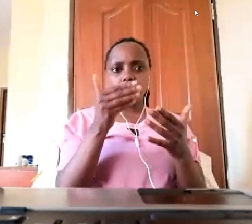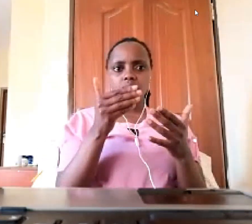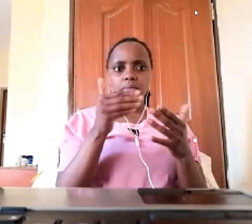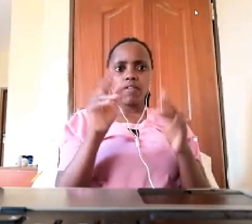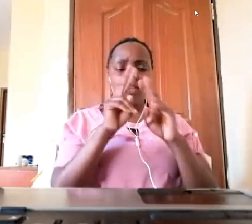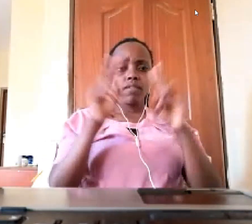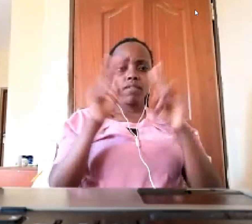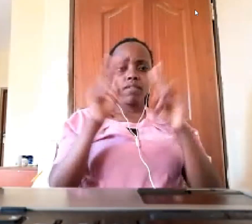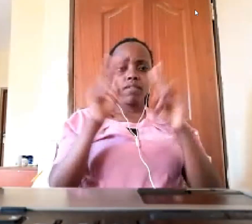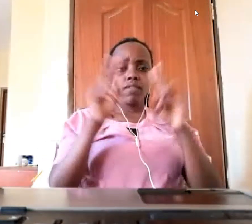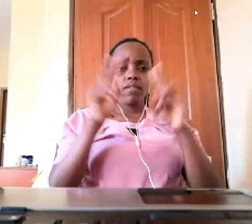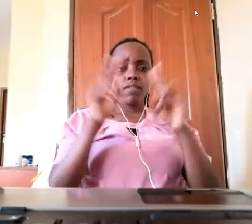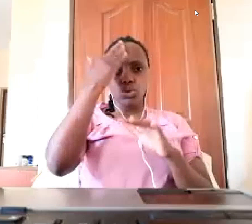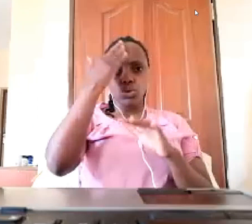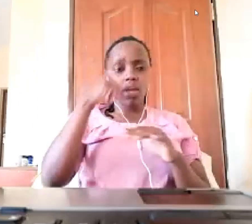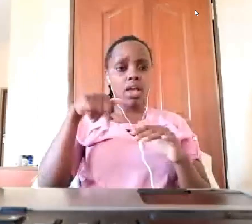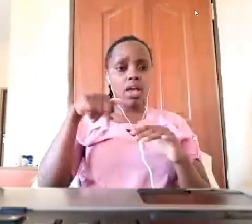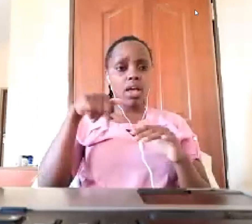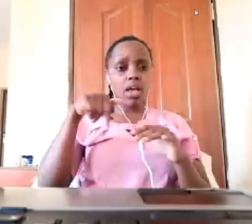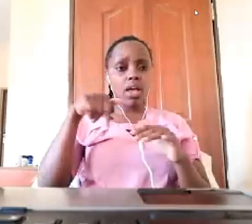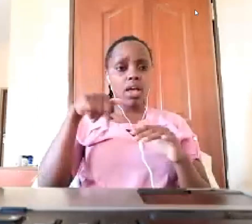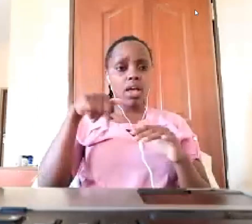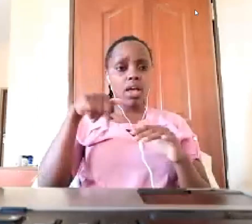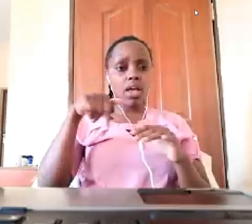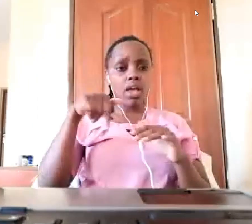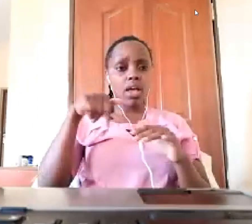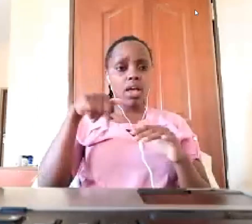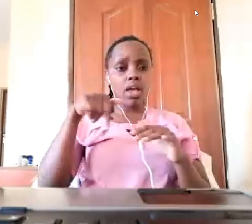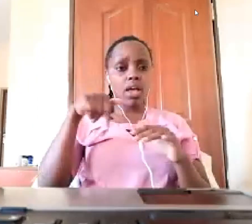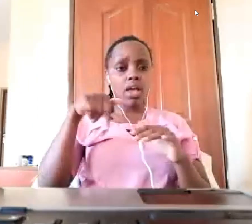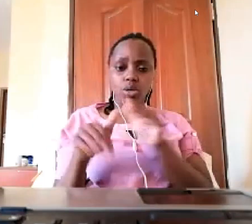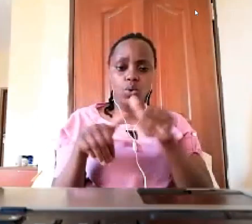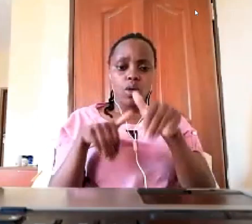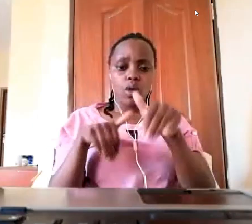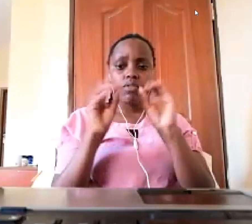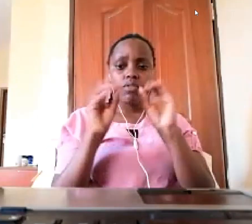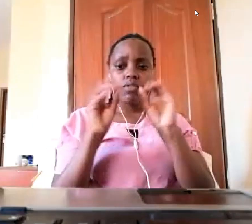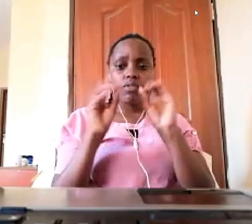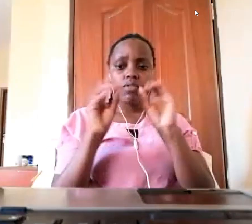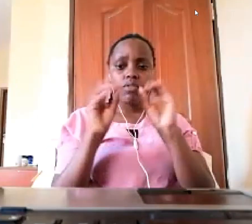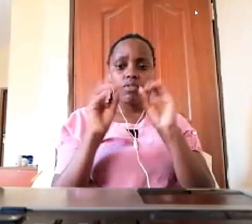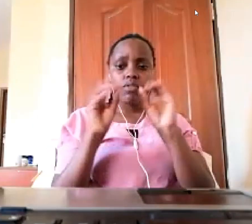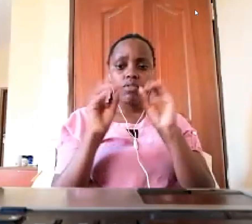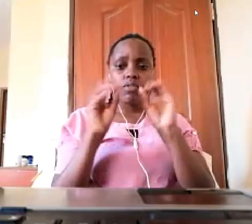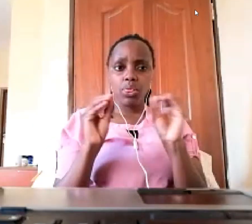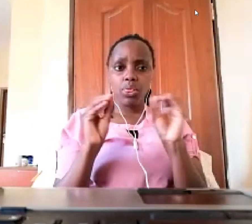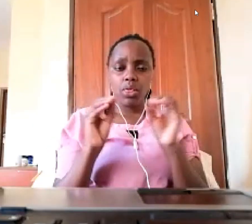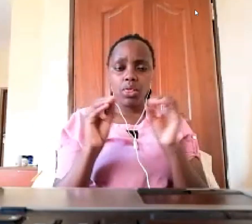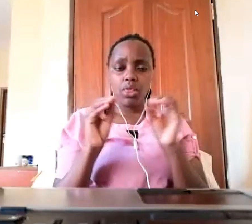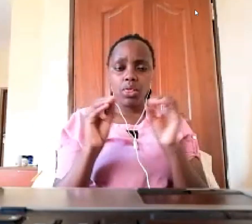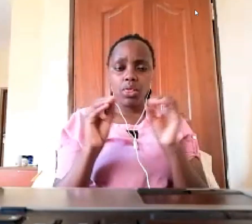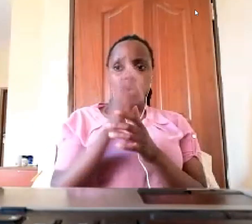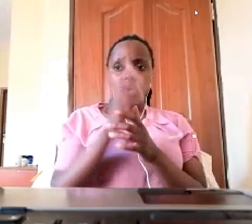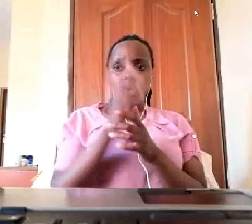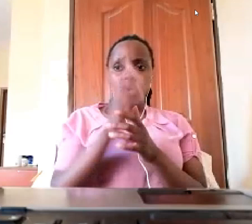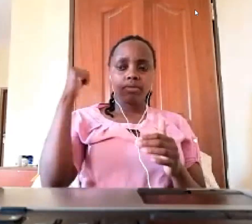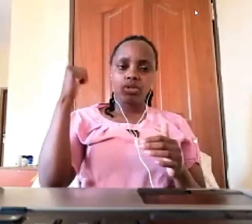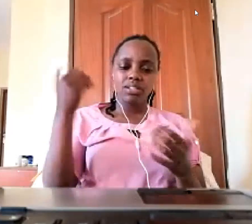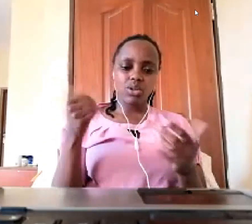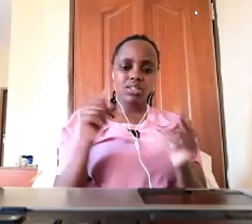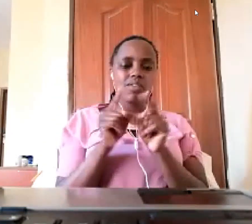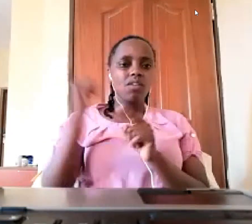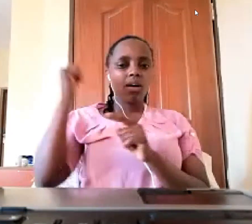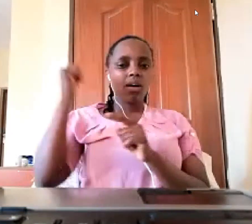very important, because at the end of the day, that's where we end up. We report non-compliance to the heads of states and governments for political pressure,